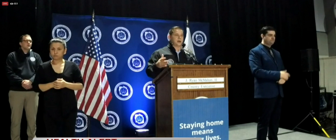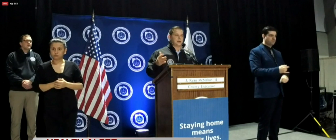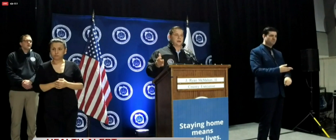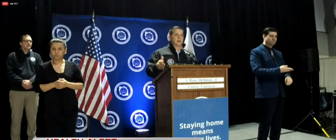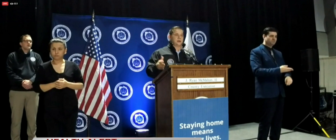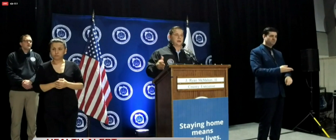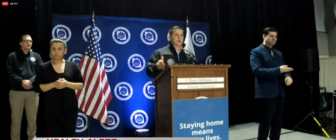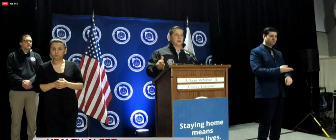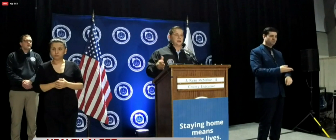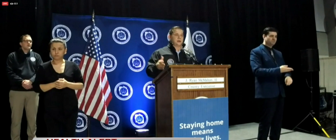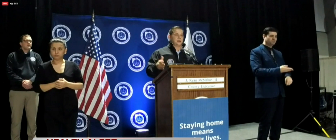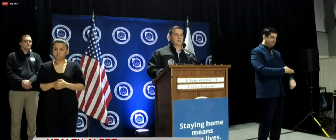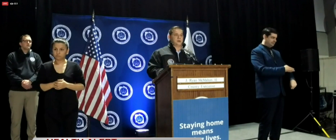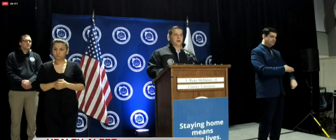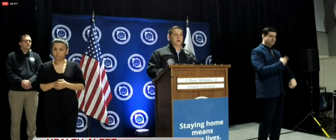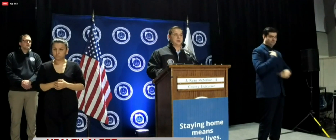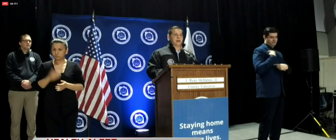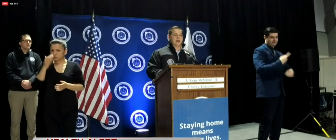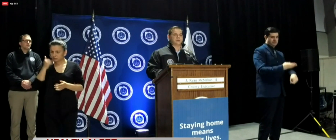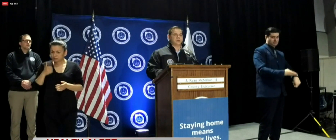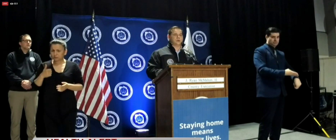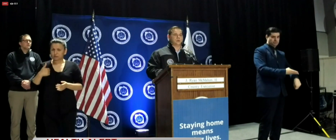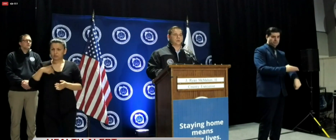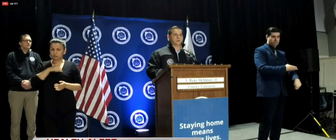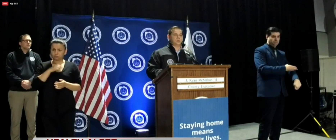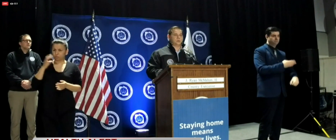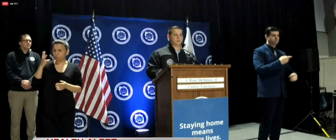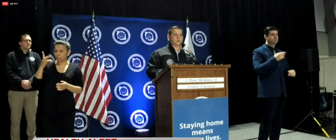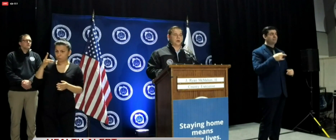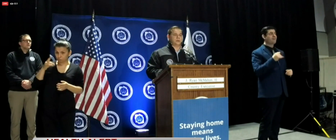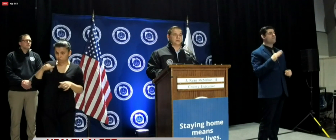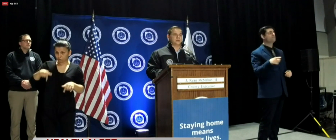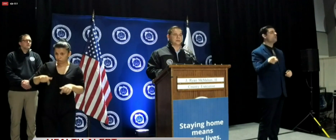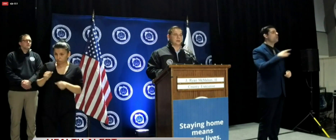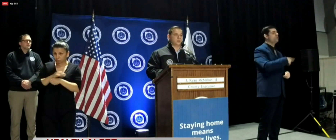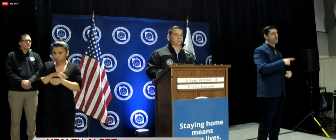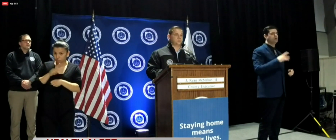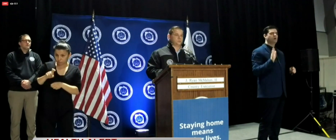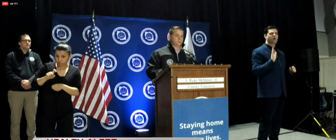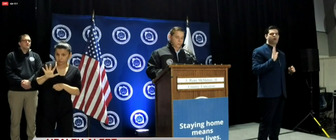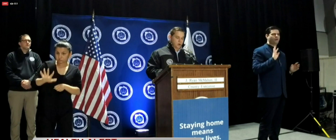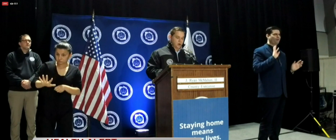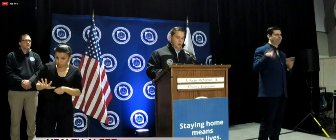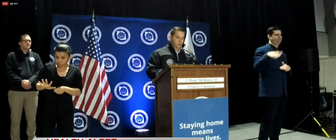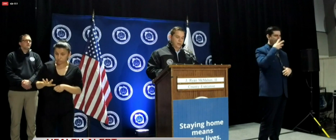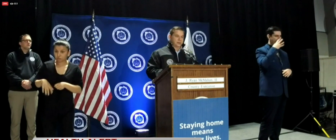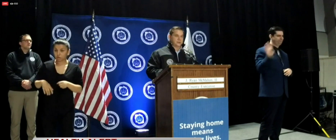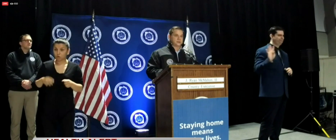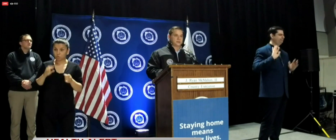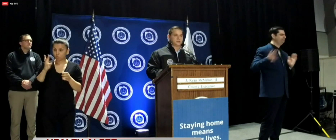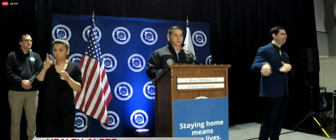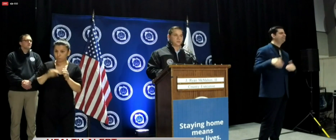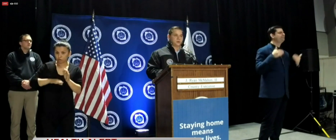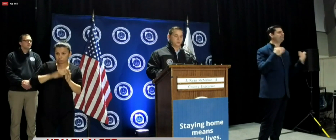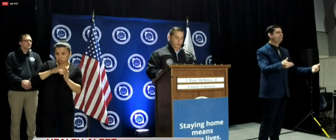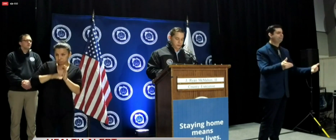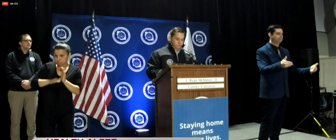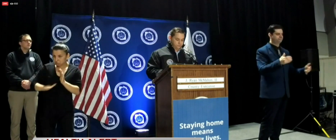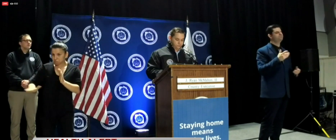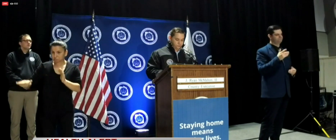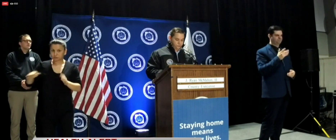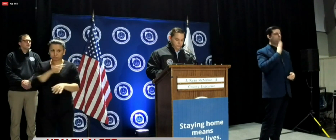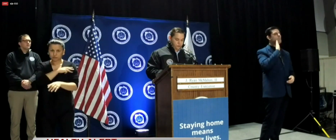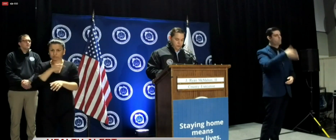other way because of an afternoon around the dinner table when these things could be